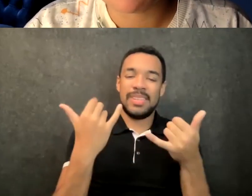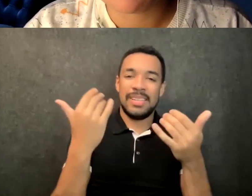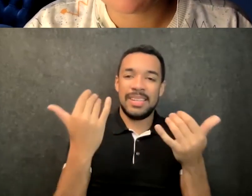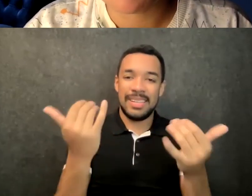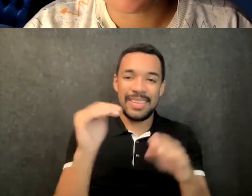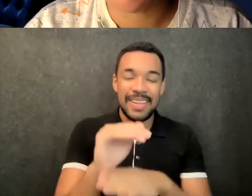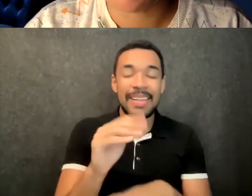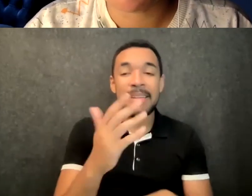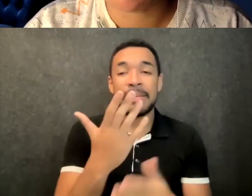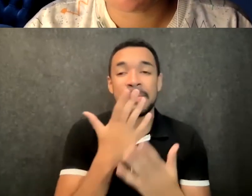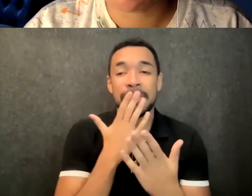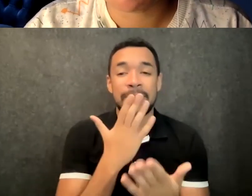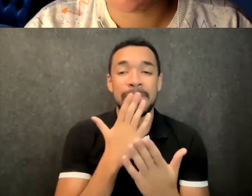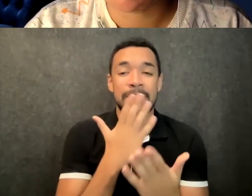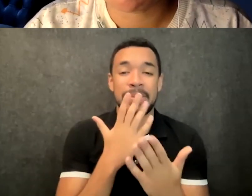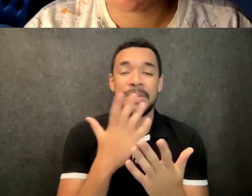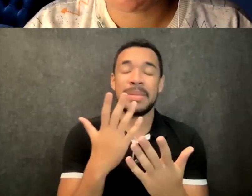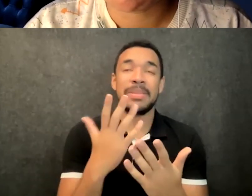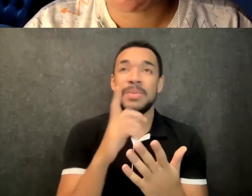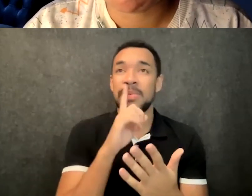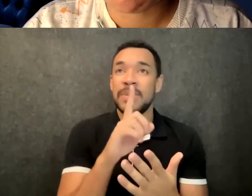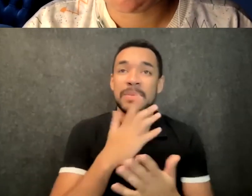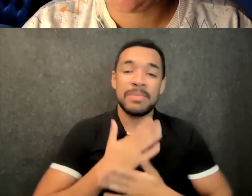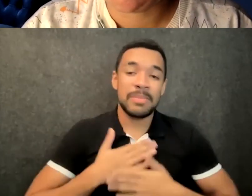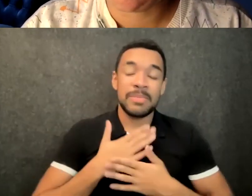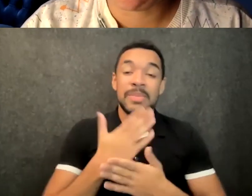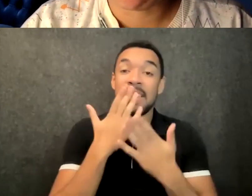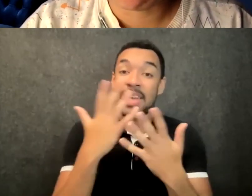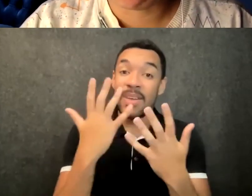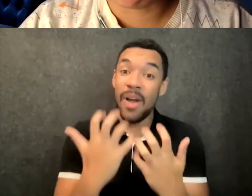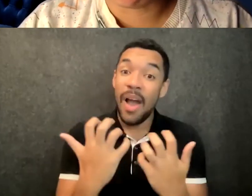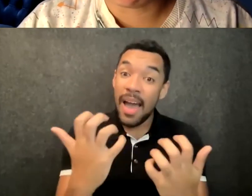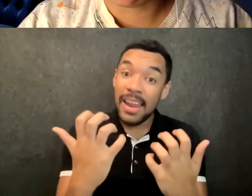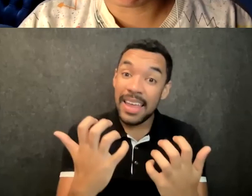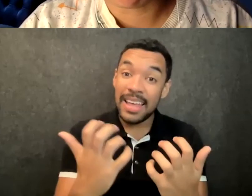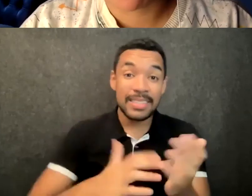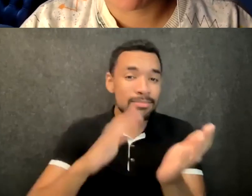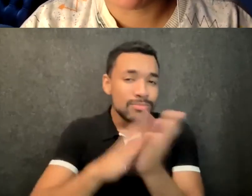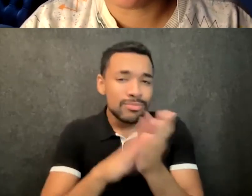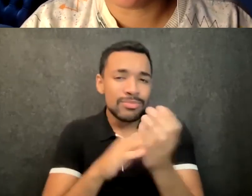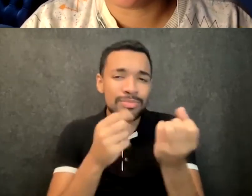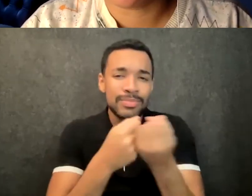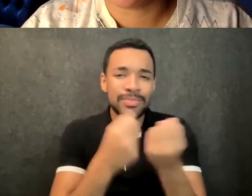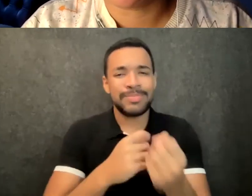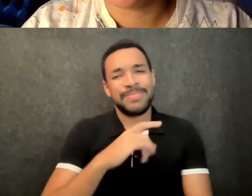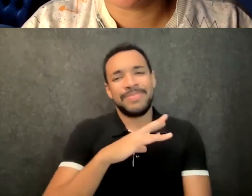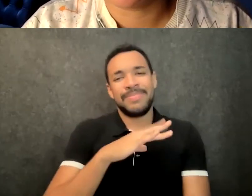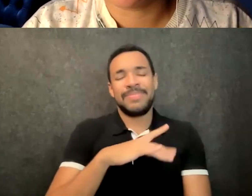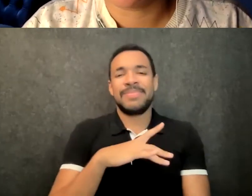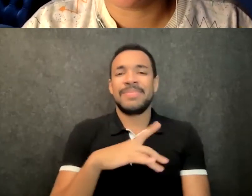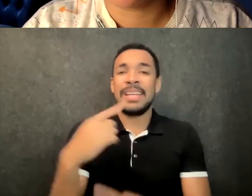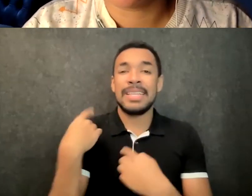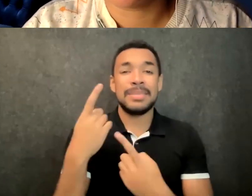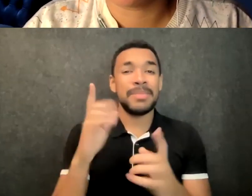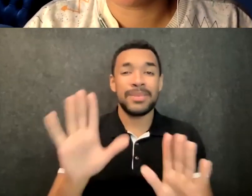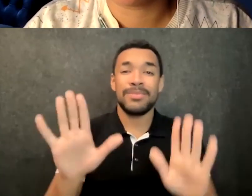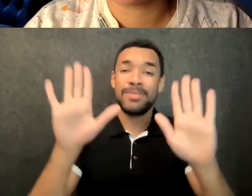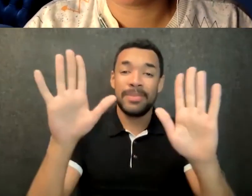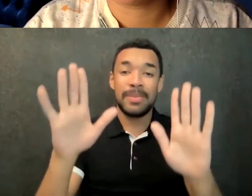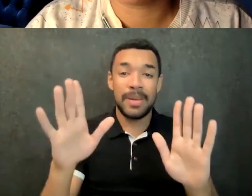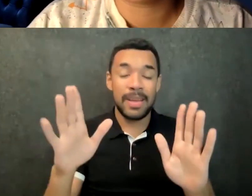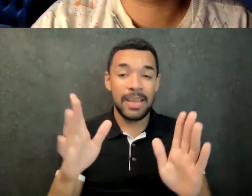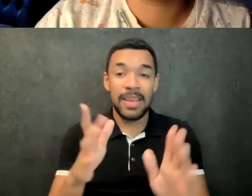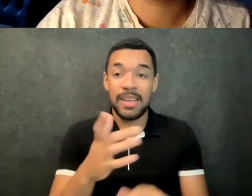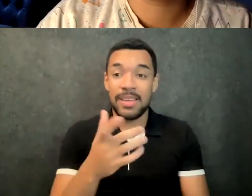wonderful. So thank you for being here with us, everyone in the audience, and for cheering everyone on. Y'all have been so great. It's been so wonderful to watch the